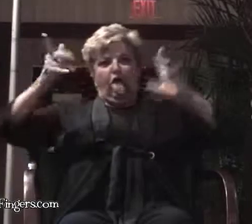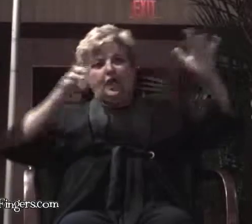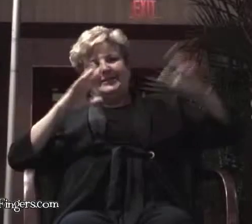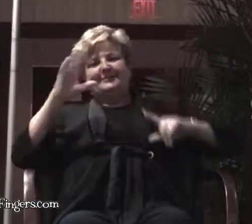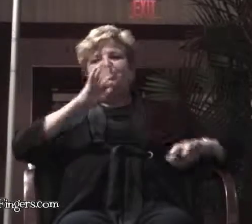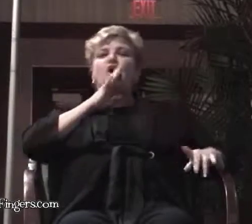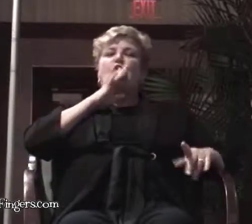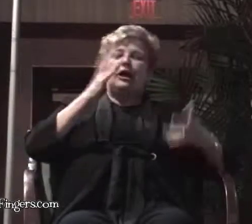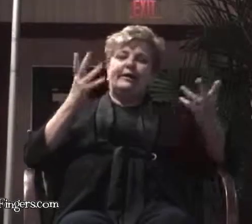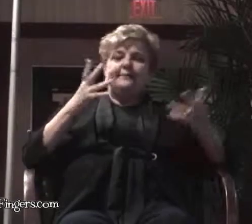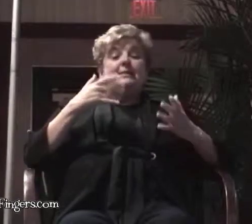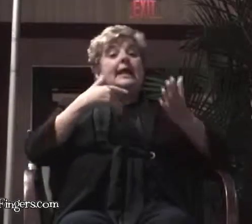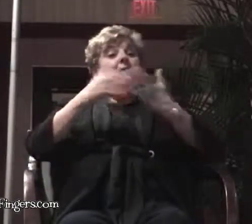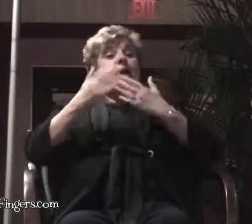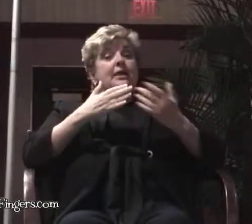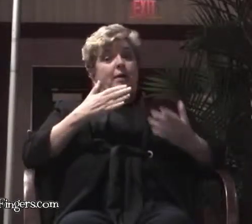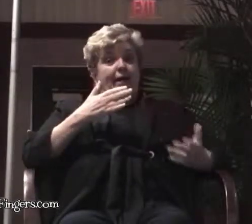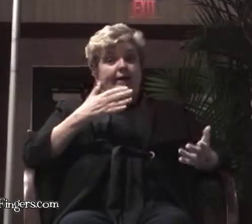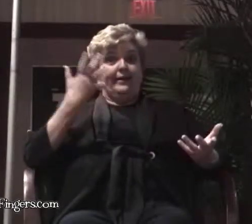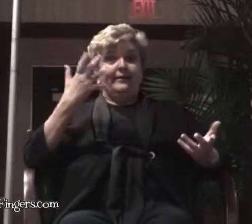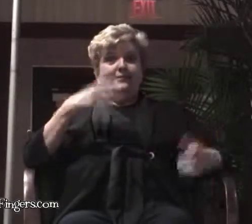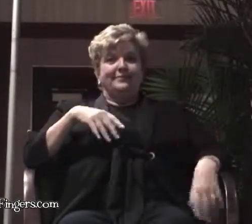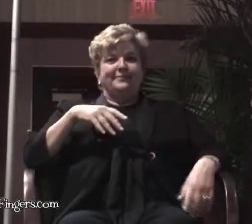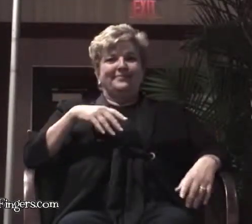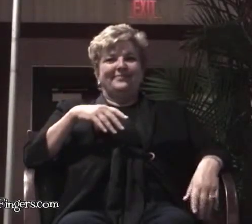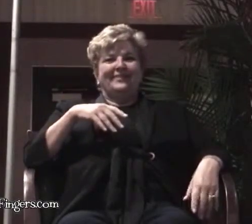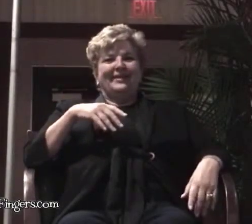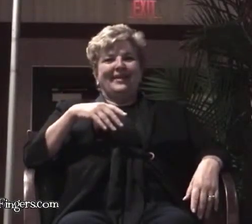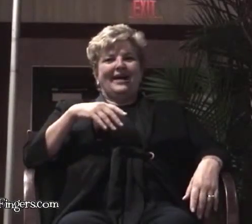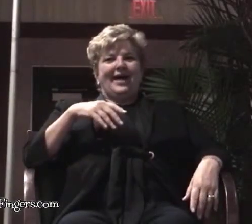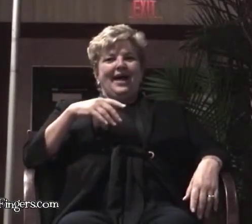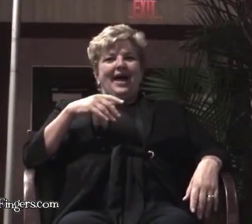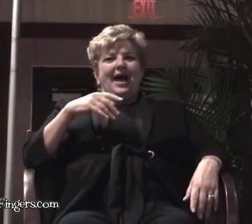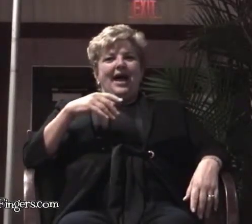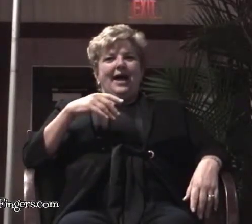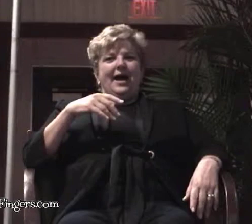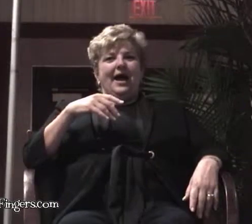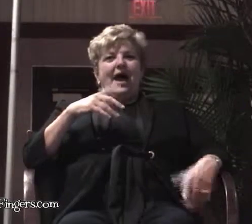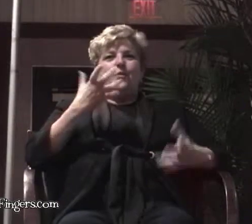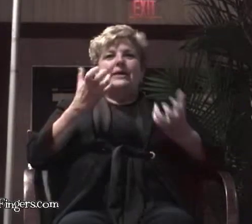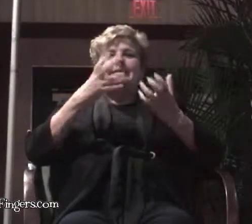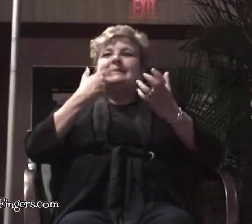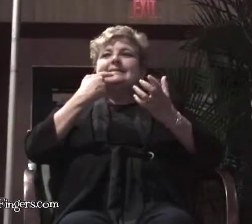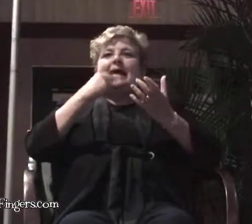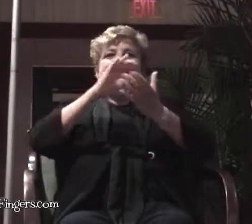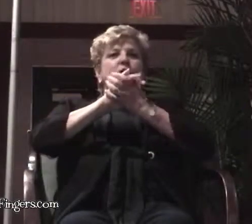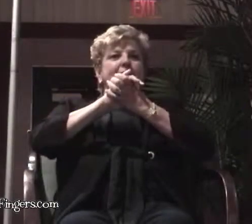Anyway, I'm hoping to have some fun tonight, and I'm hoping that you will too. I want to say congratulations to Katie